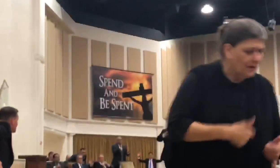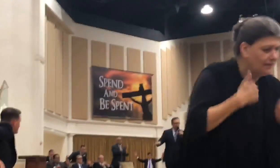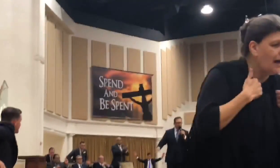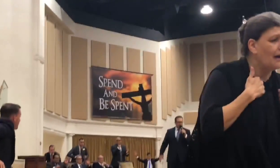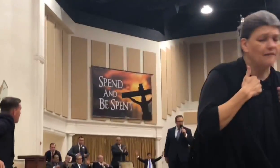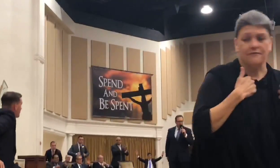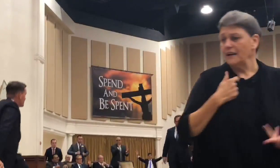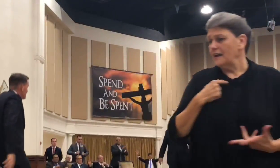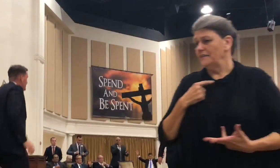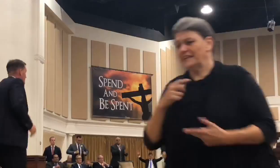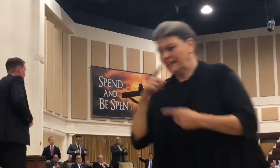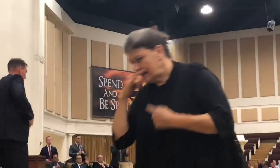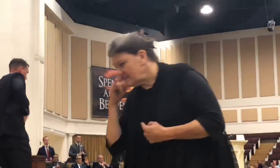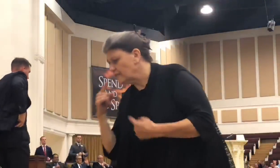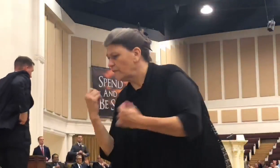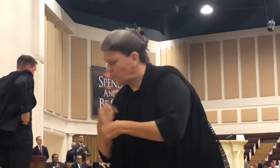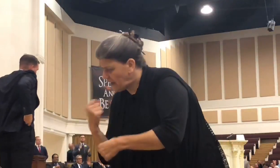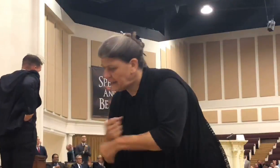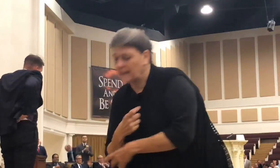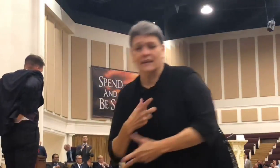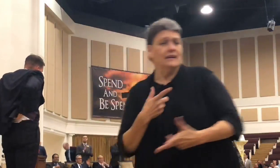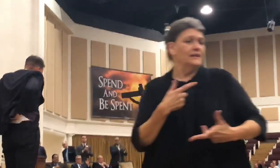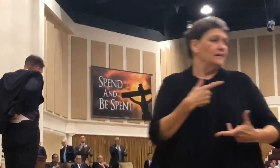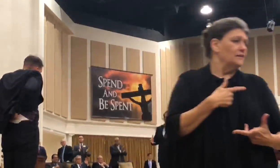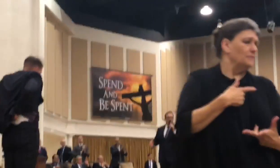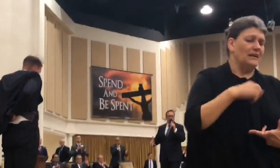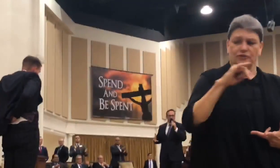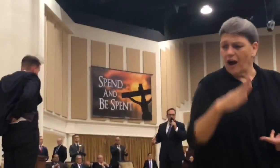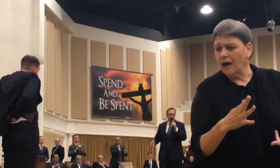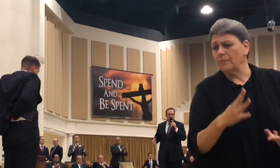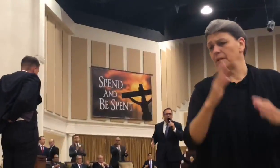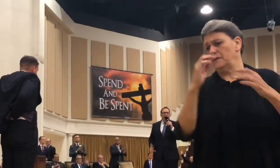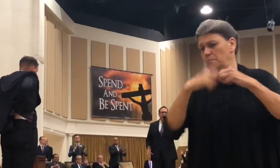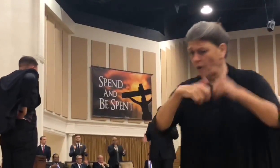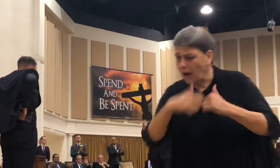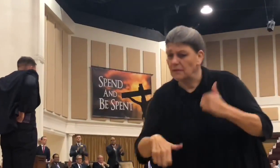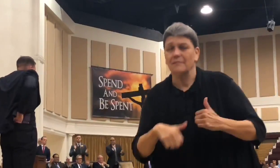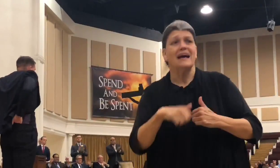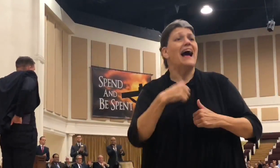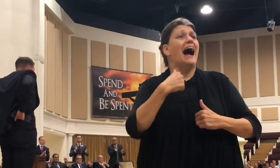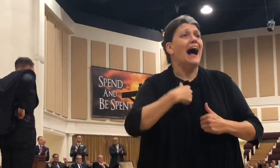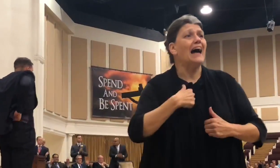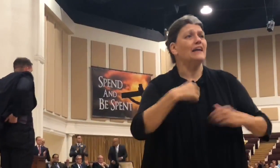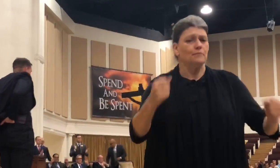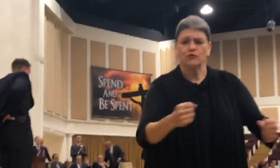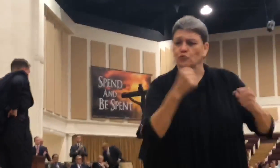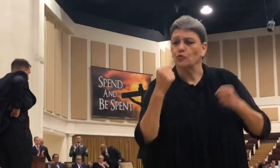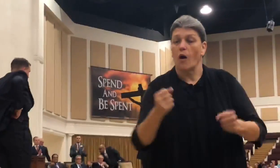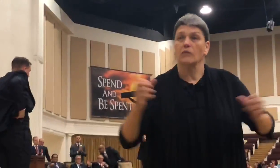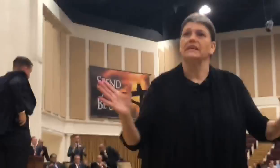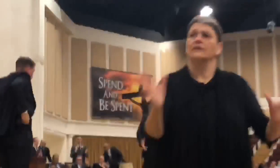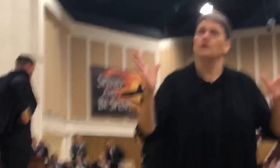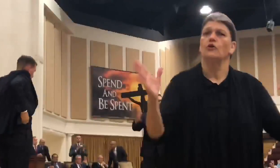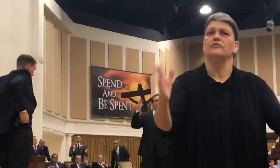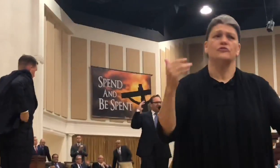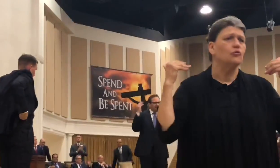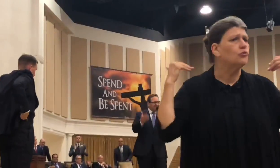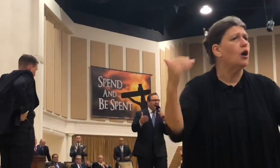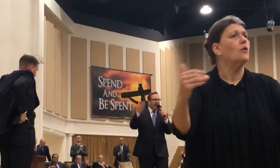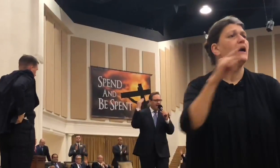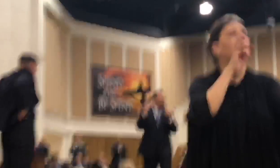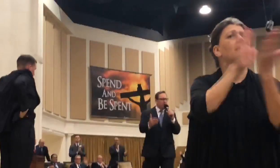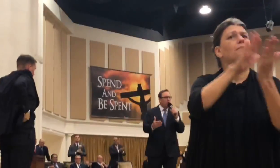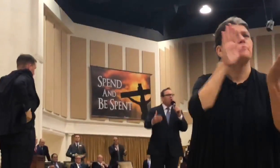crazy. Praise Him anyway. What are you doing? I am urging you. I am strongly encouraging you. I